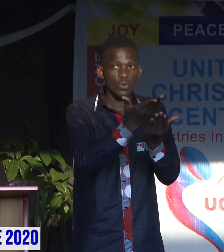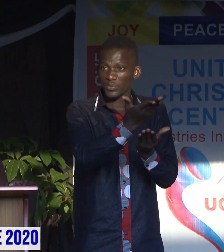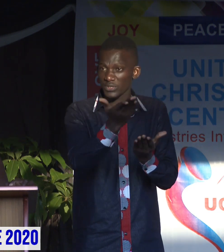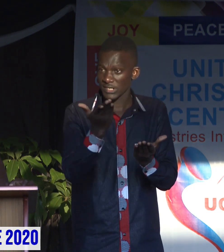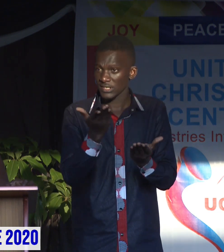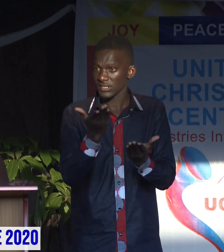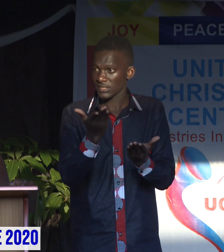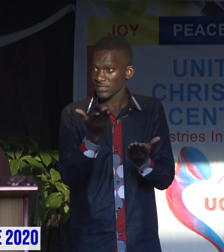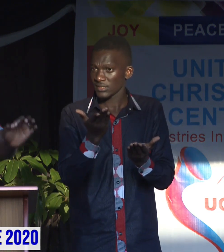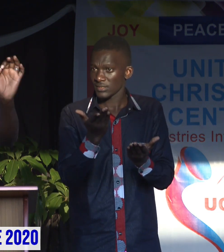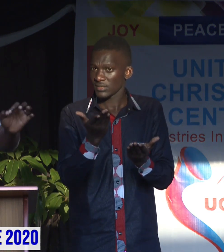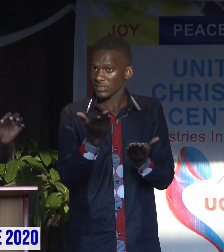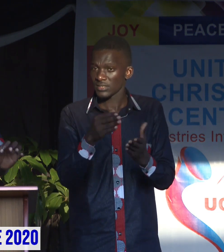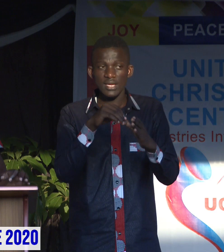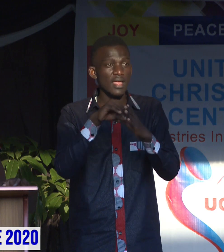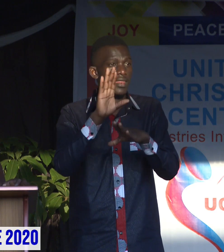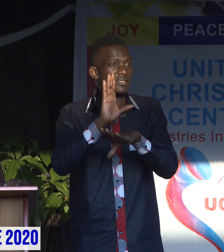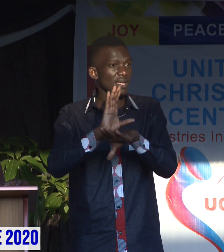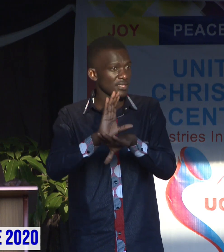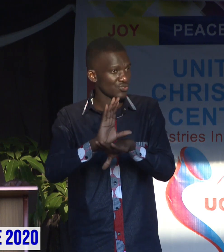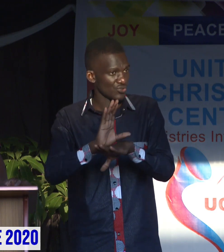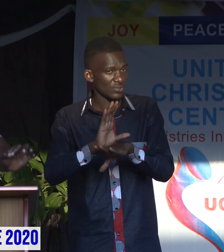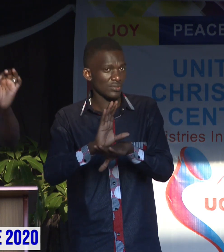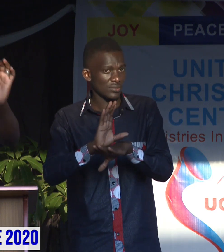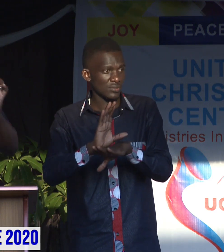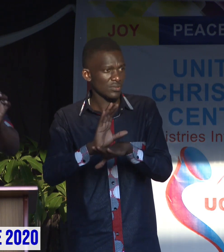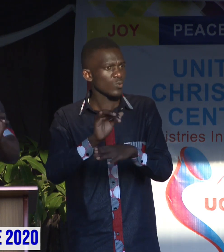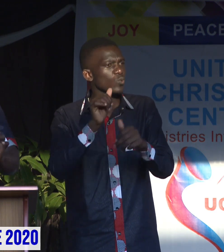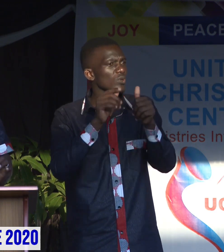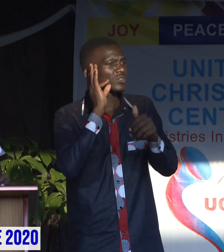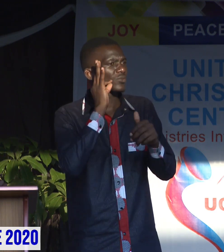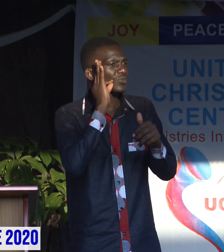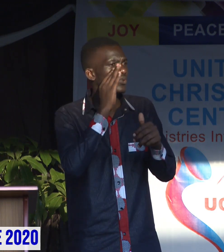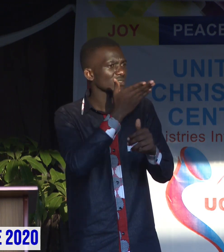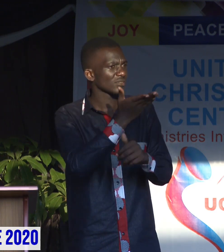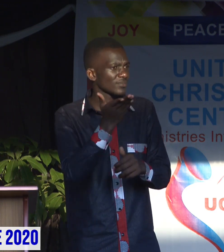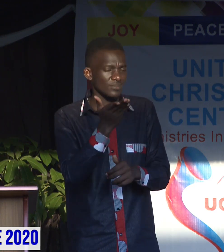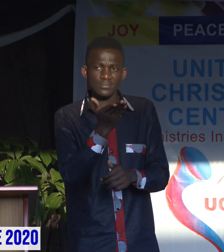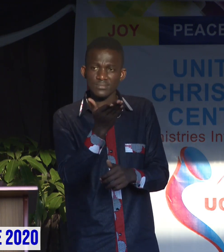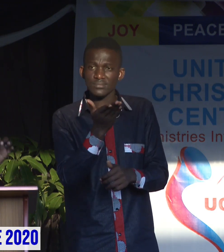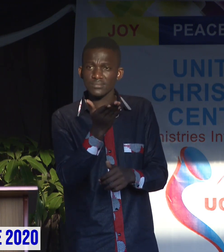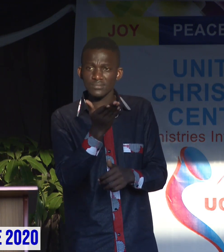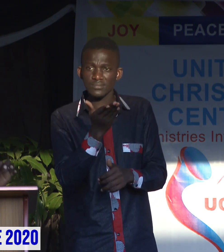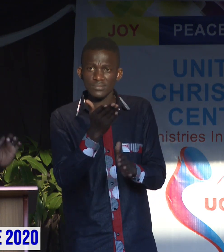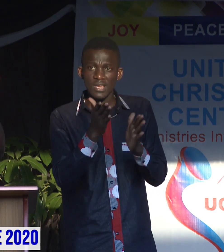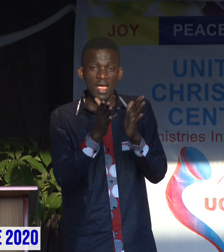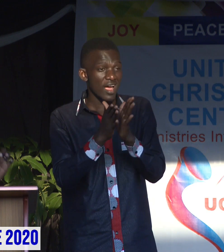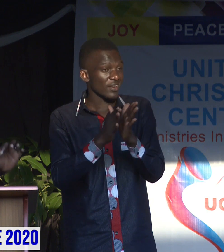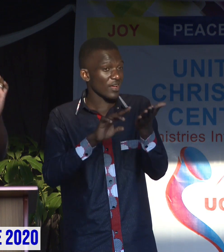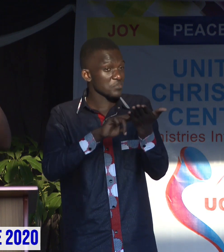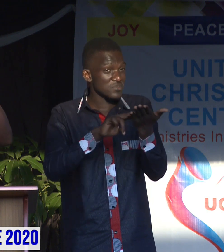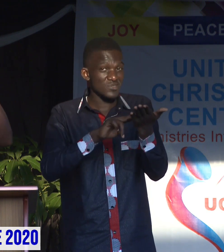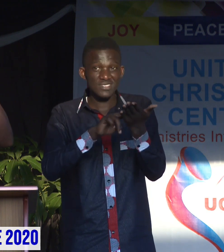Mu bantu mwetubeera. Within the church. Mukanisa mobera. What fruit are you bearing? Chibala chichobala. And I'm going to be using